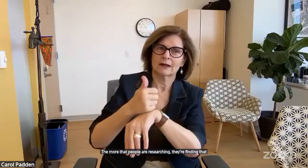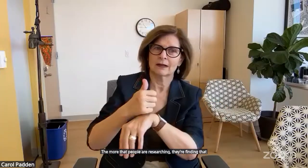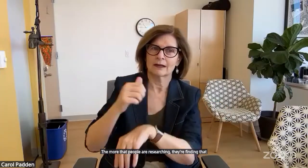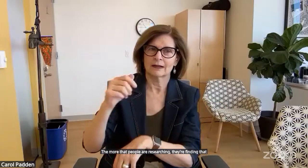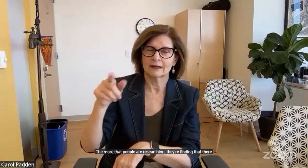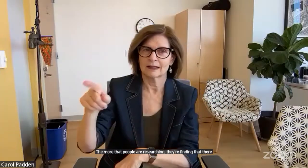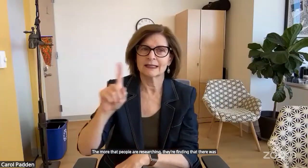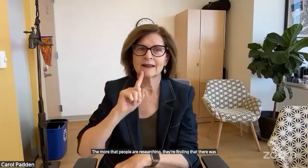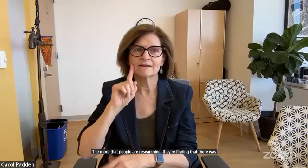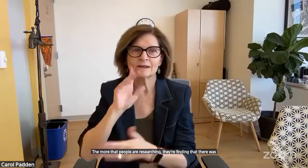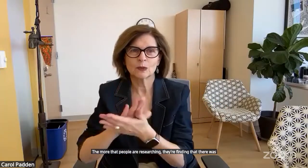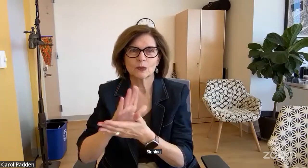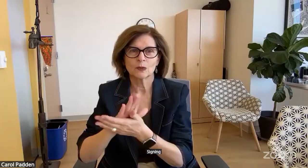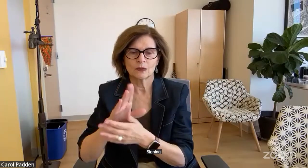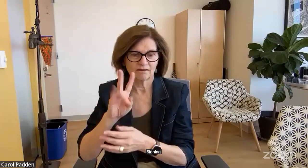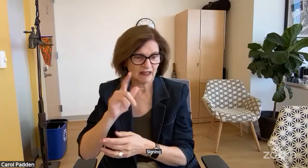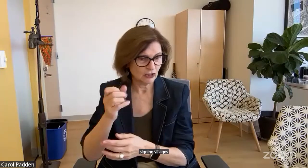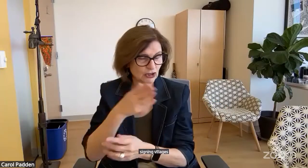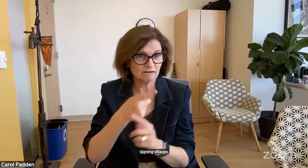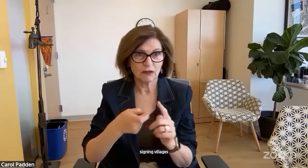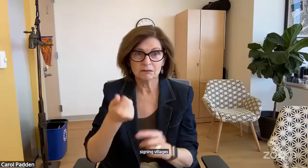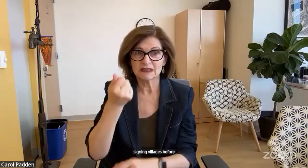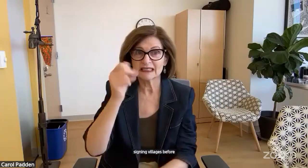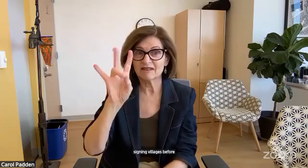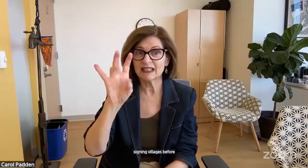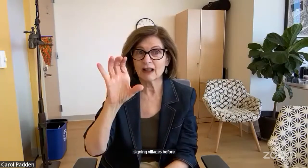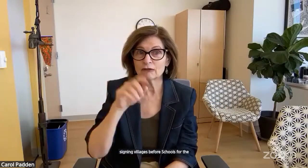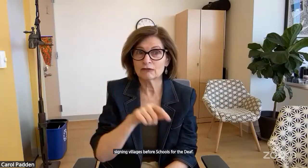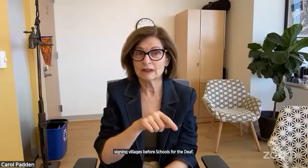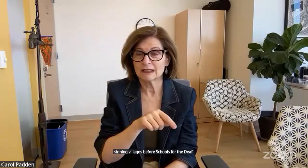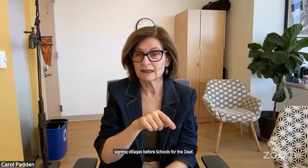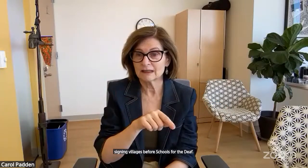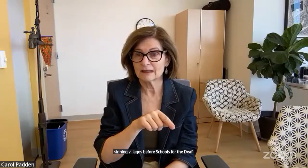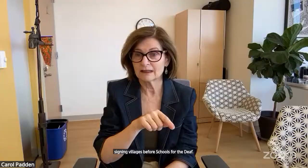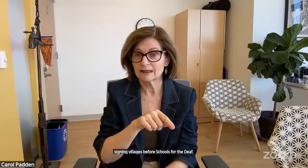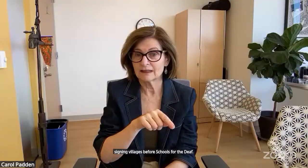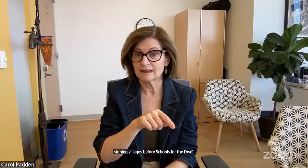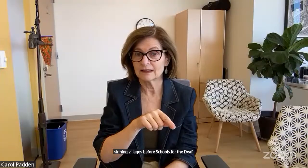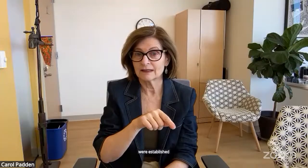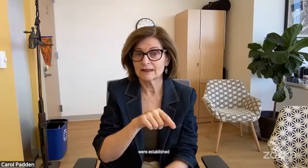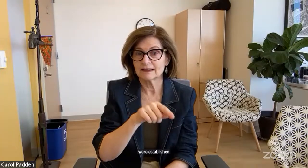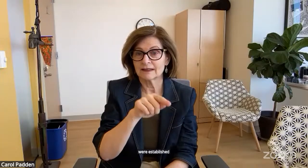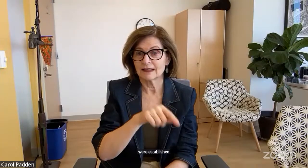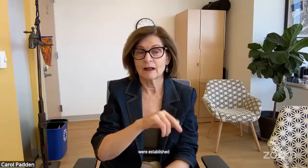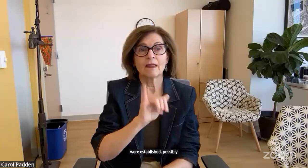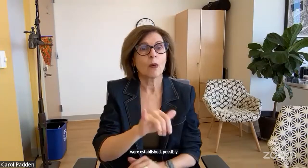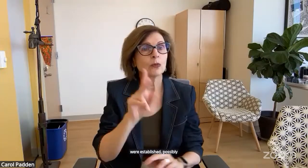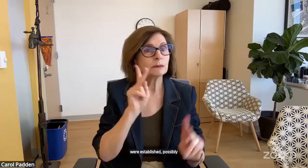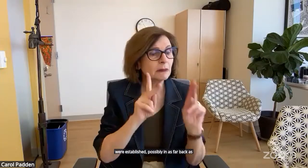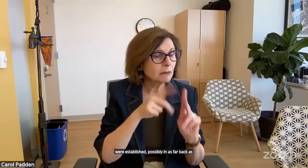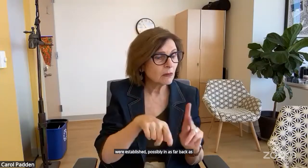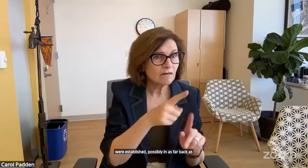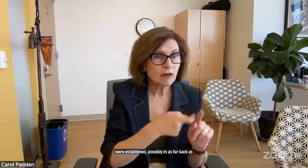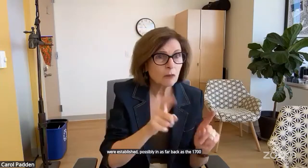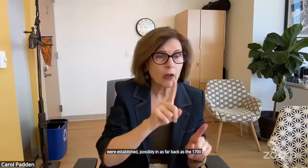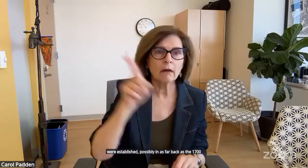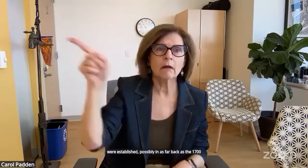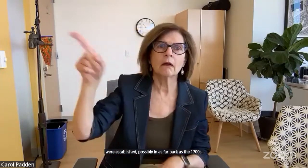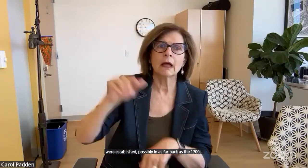was signing villages before schools for the deaf were established, possibly in as far back as the 1700s. And